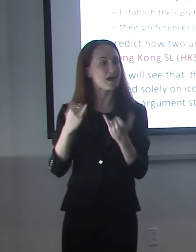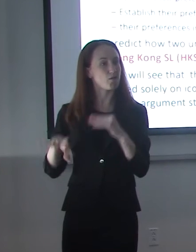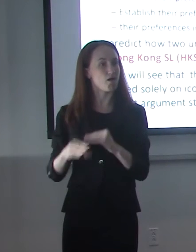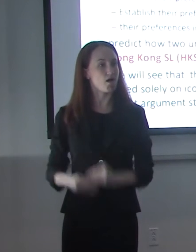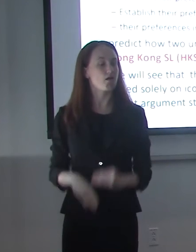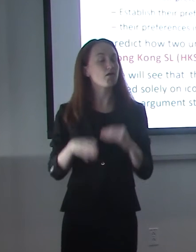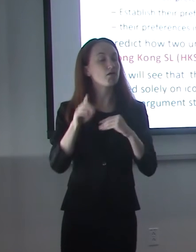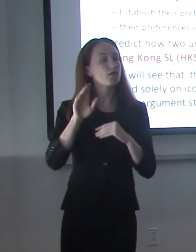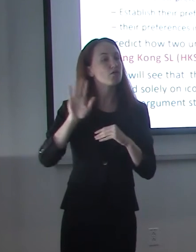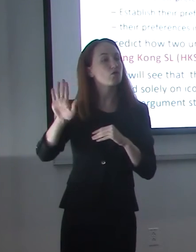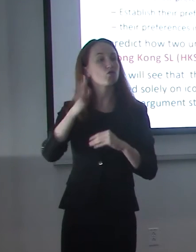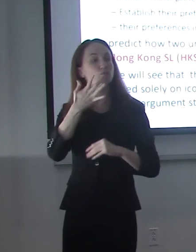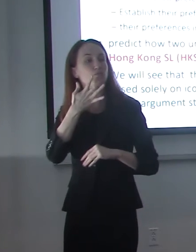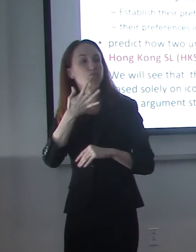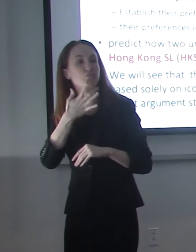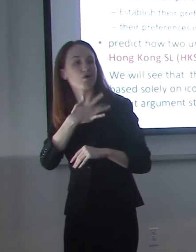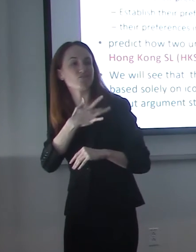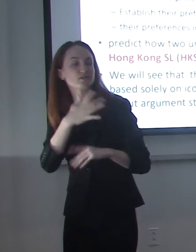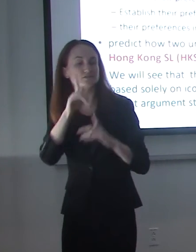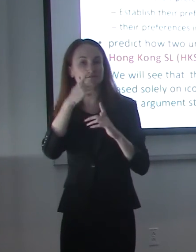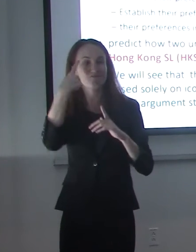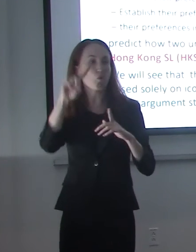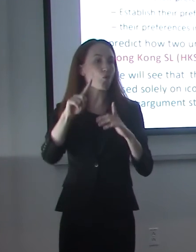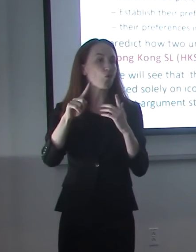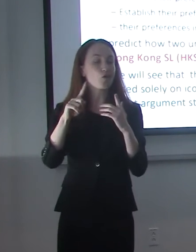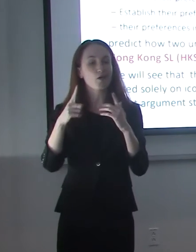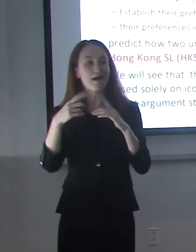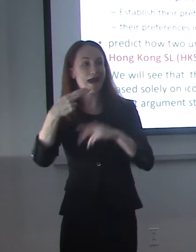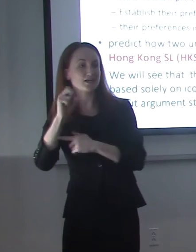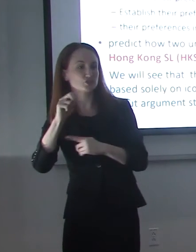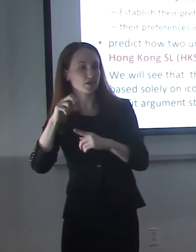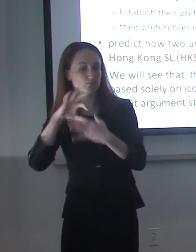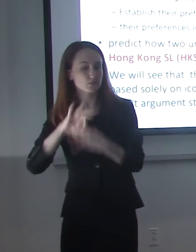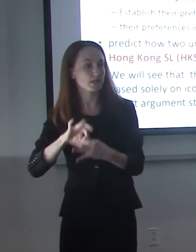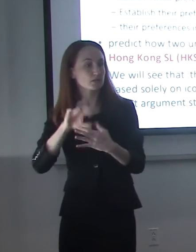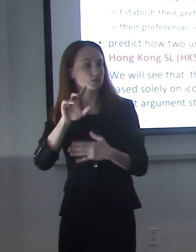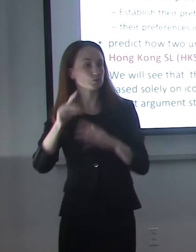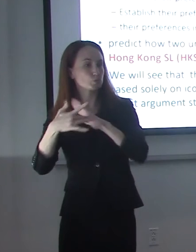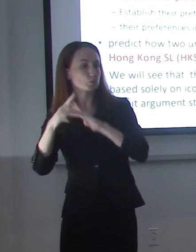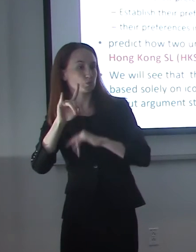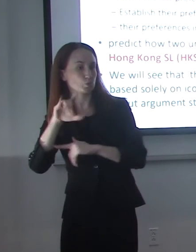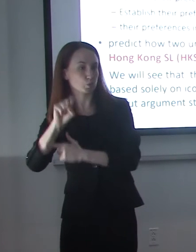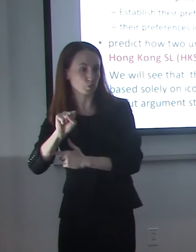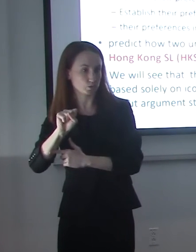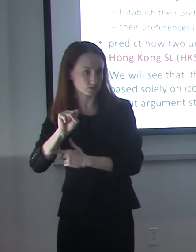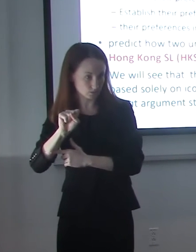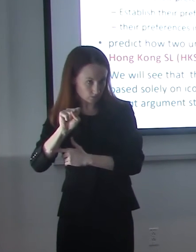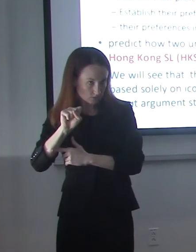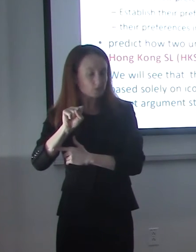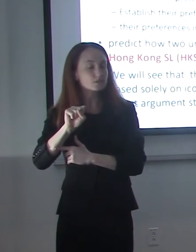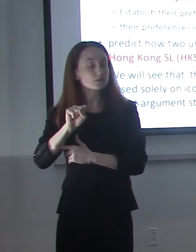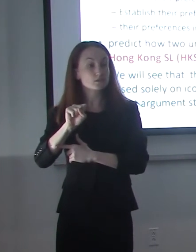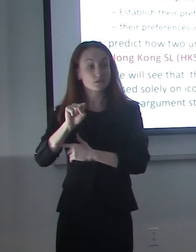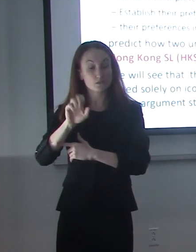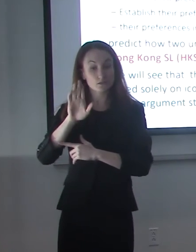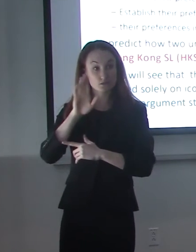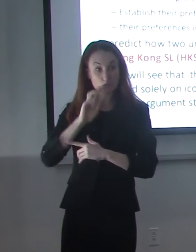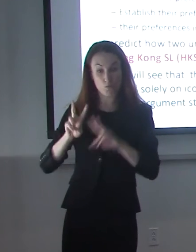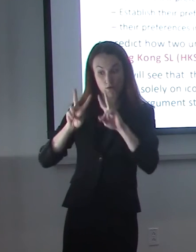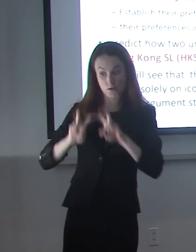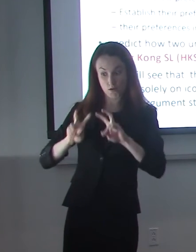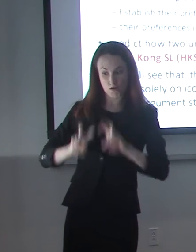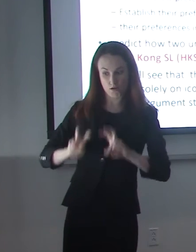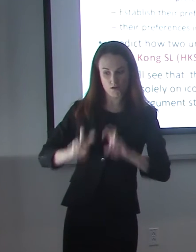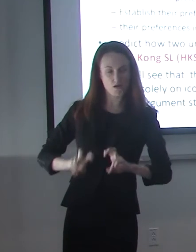handshake is in tools. And see what happens when we walk them through their paces in terms of other kinds